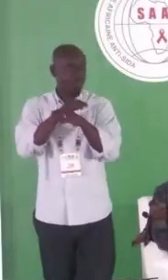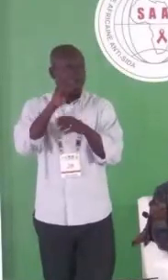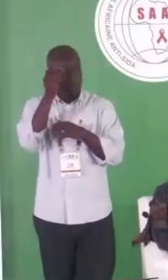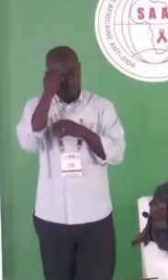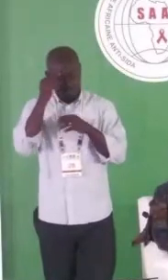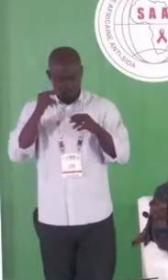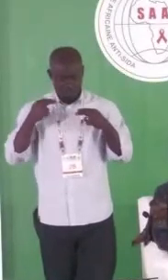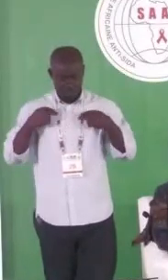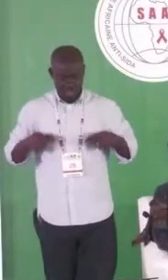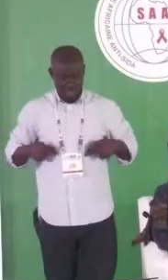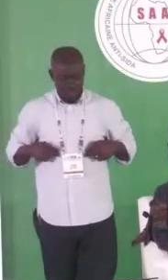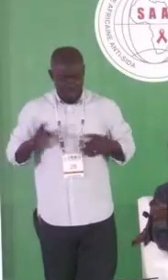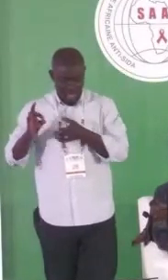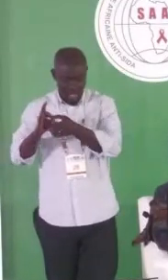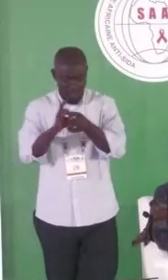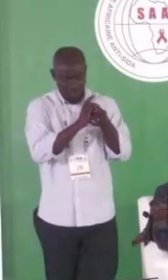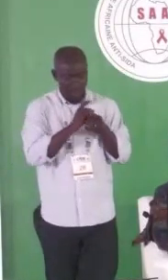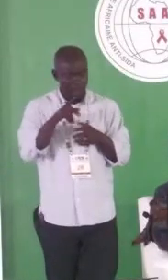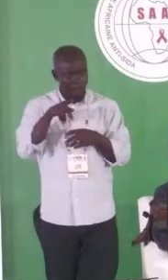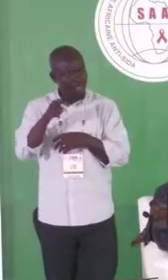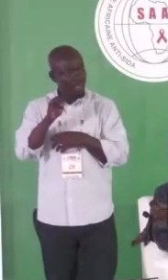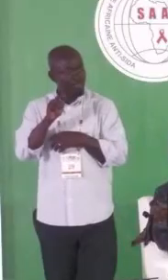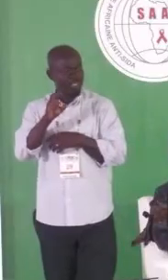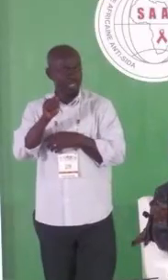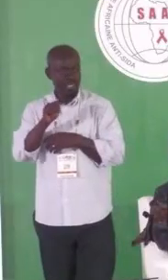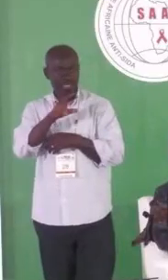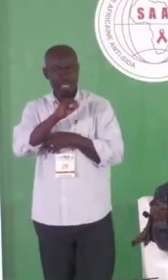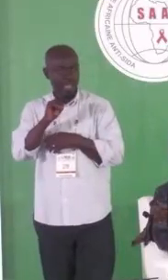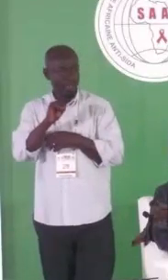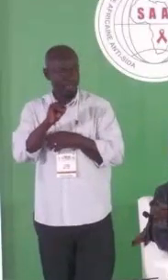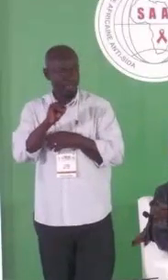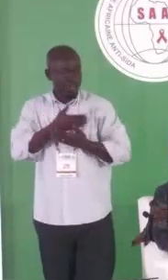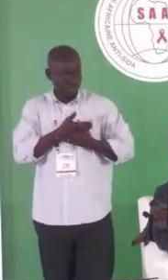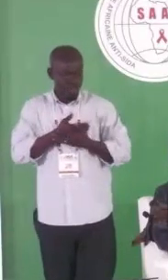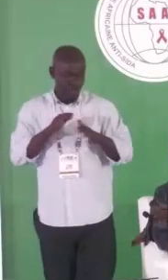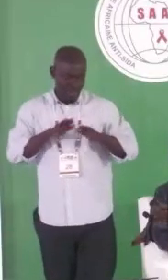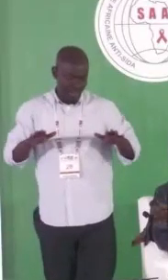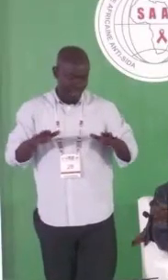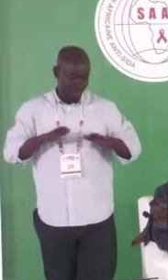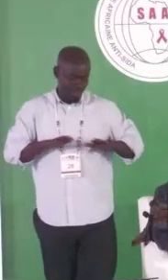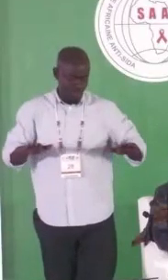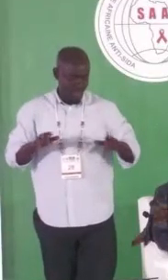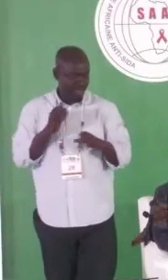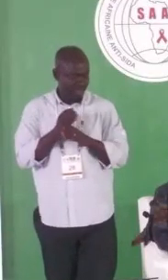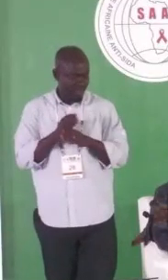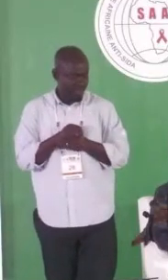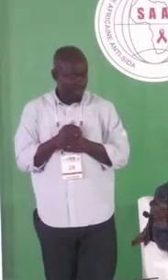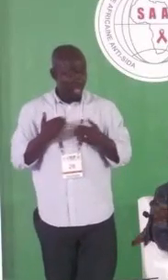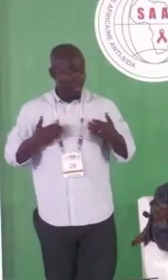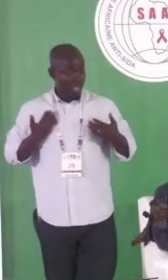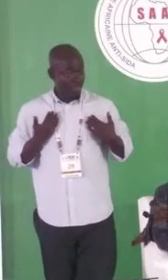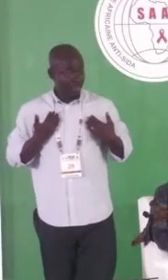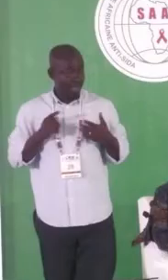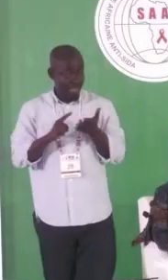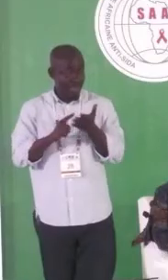I coordinate PMTCT and pediatric HIV care and treatment. I'm very glad because the first thing that I was